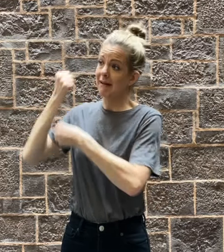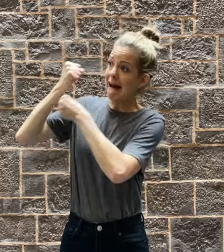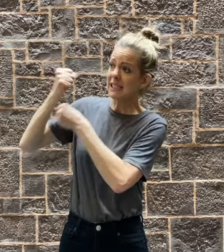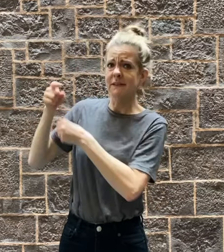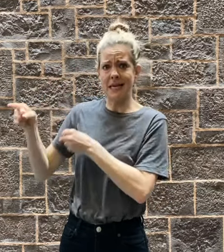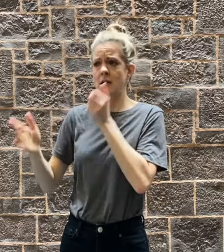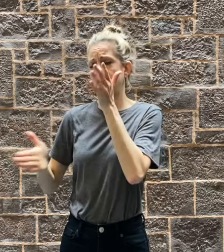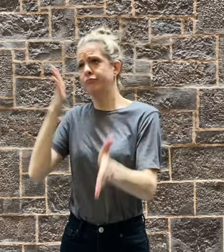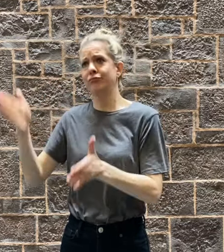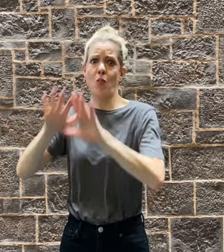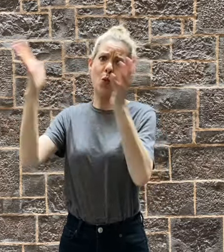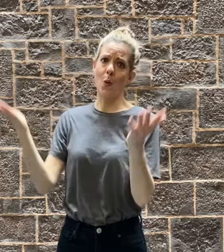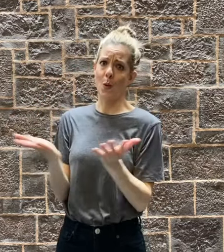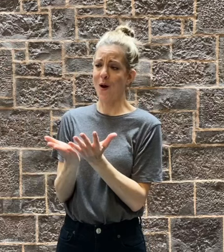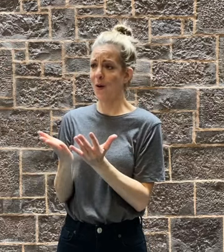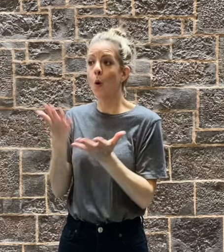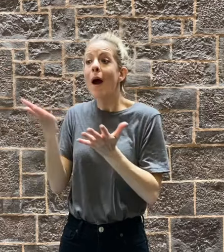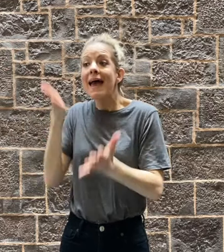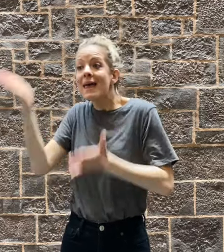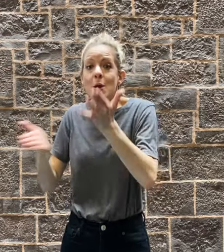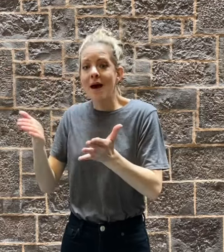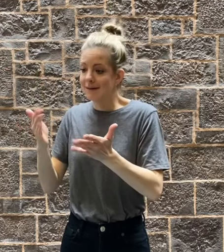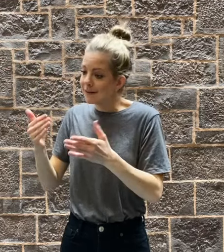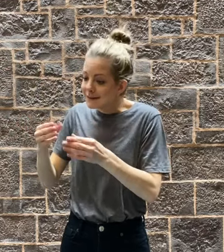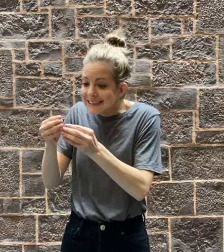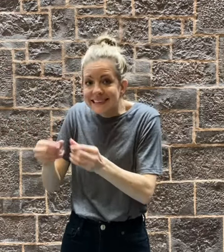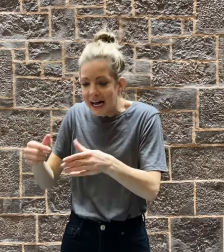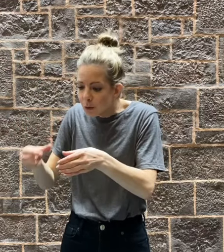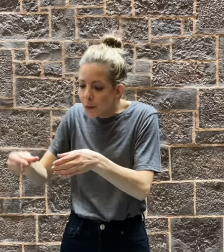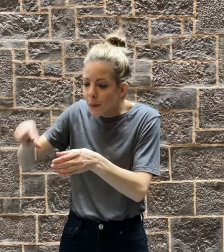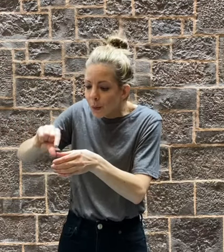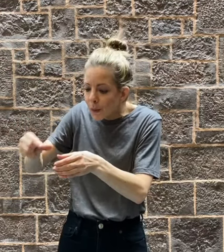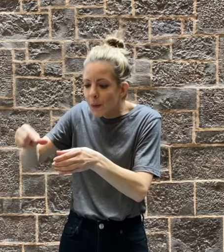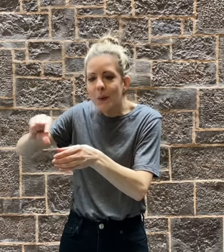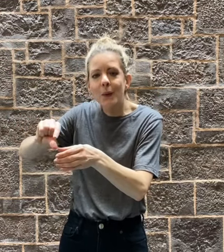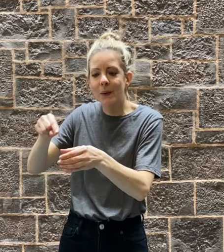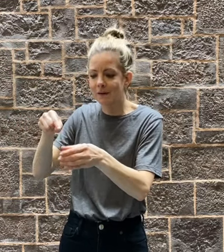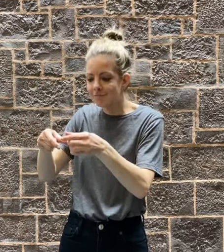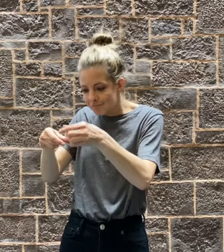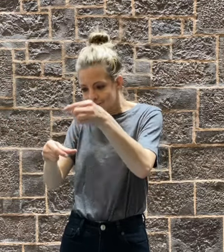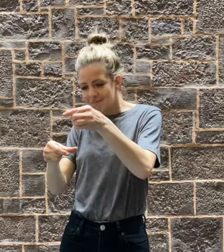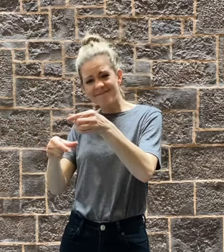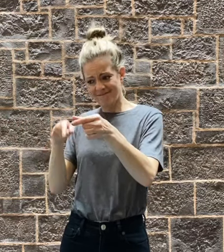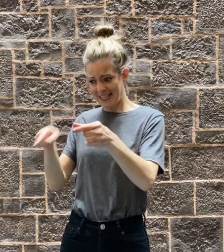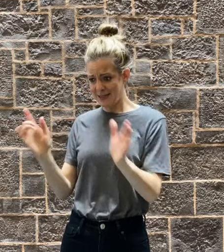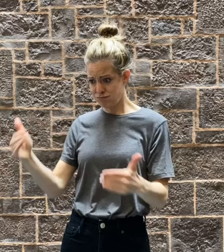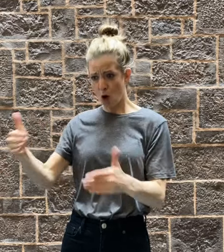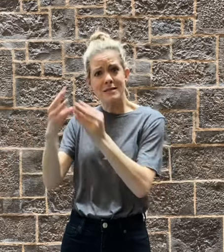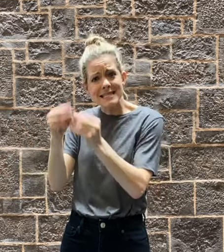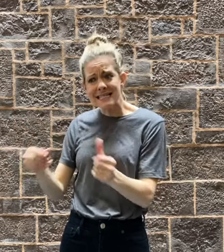went, and so this box kind of represents his life's travels, and actually it's like quite moving, weird as an